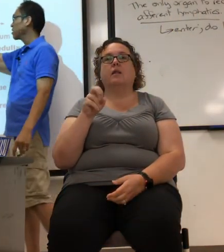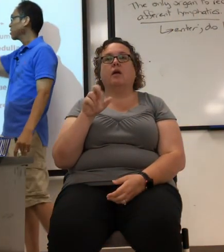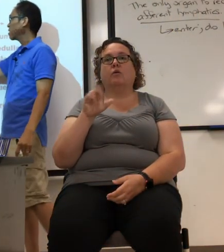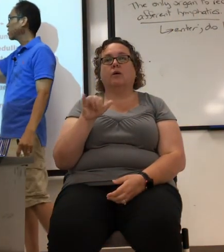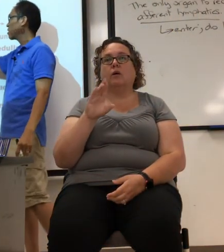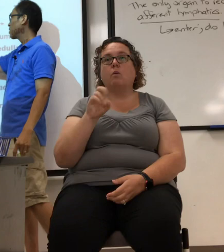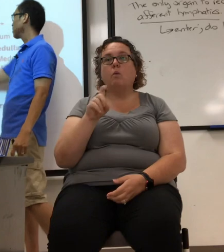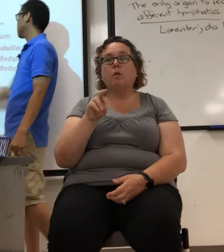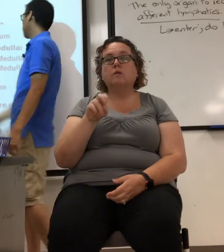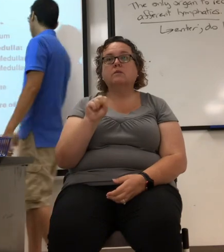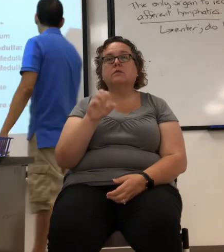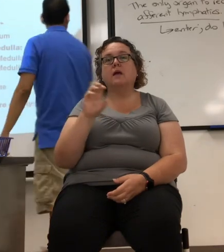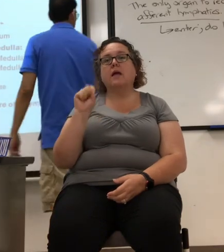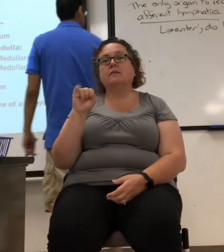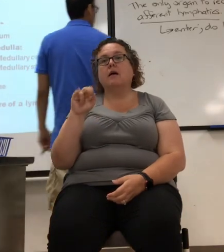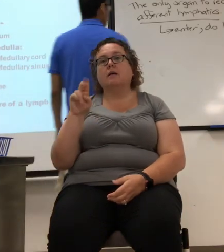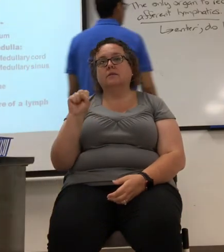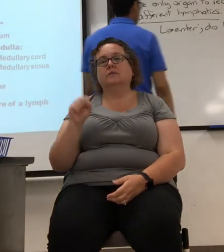sinuses.